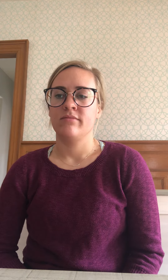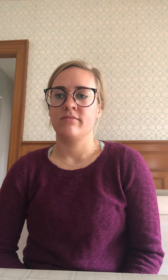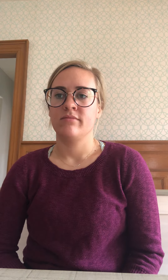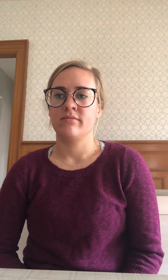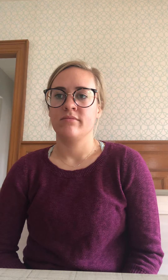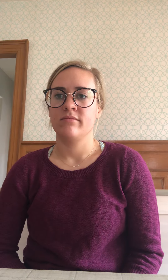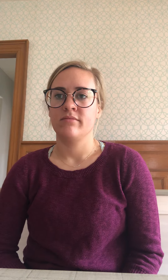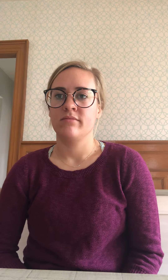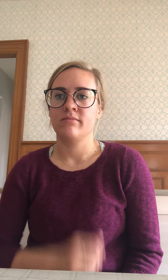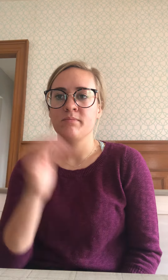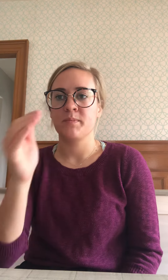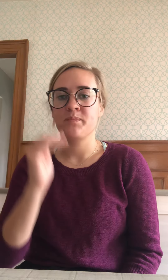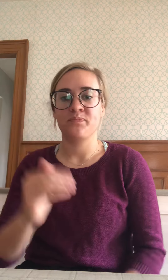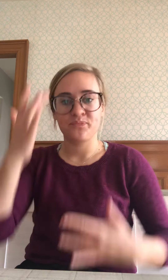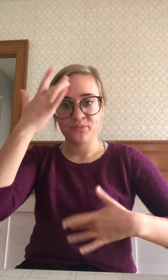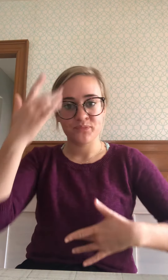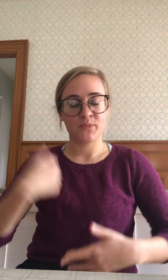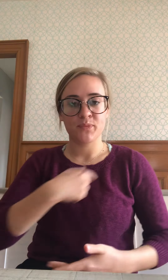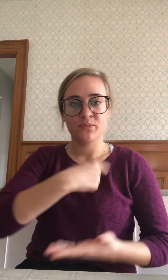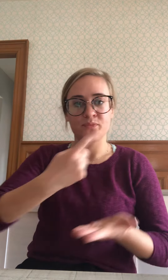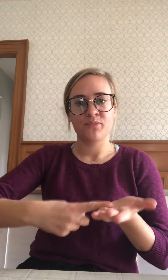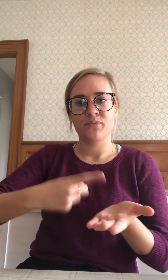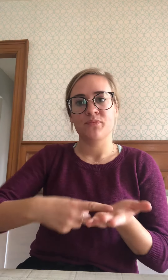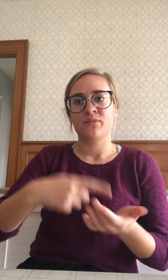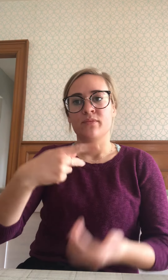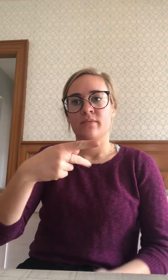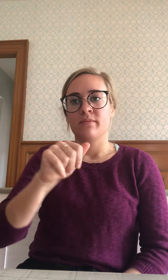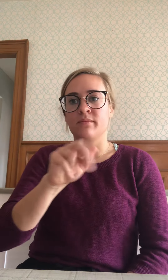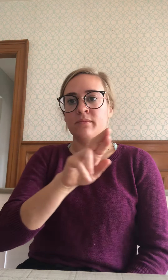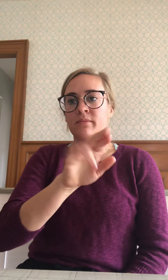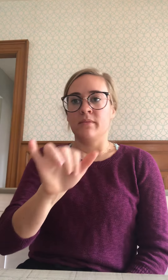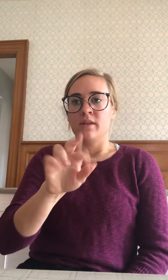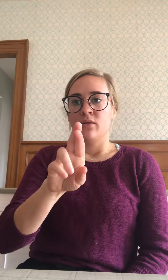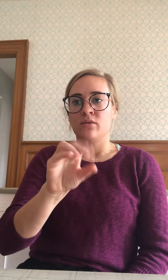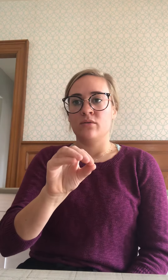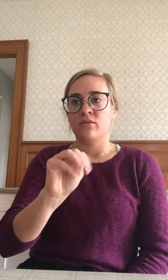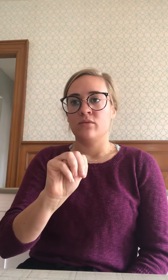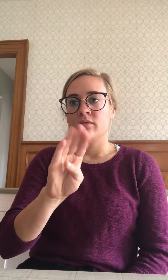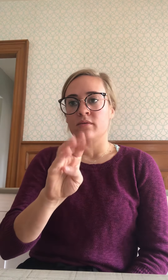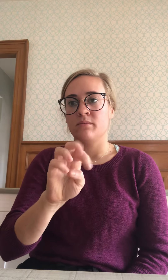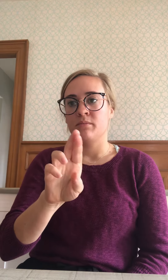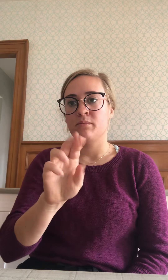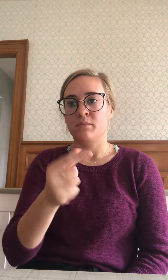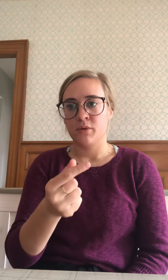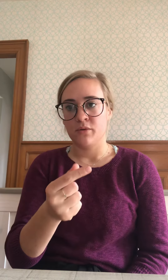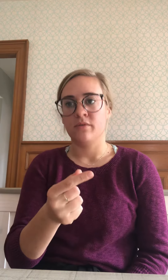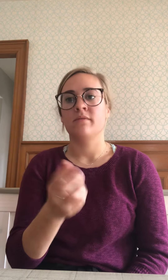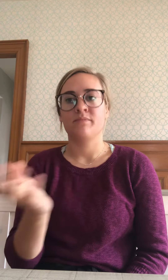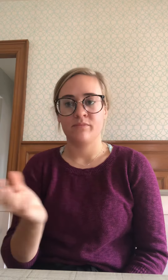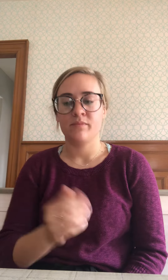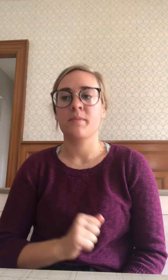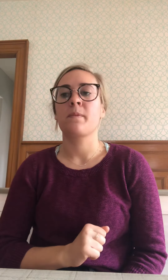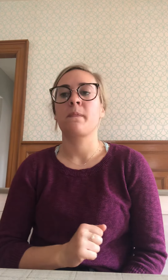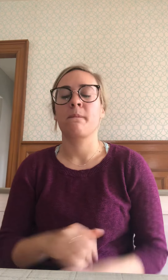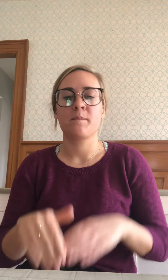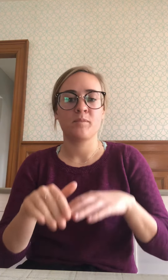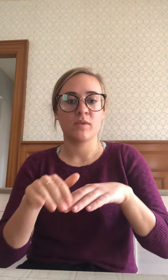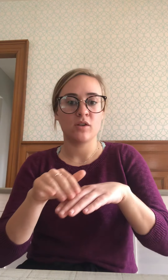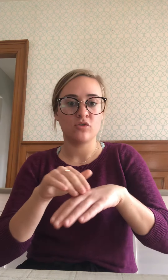The next condition we'll talk about is perirhomboid or progressive hemifacial atrophy. This is a slow progressive atrophy of